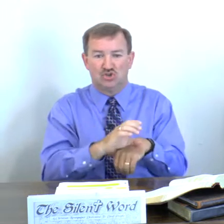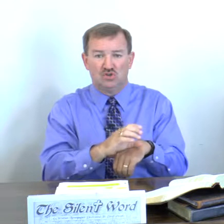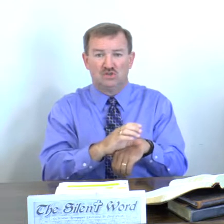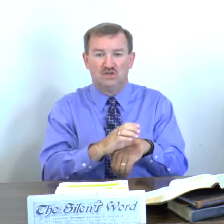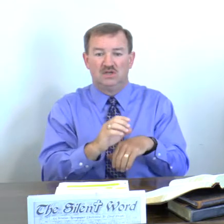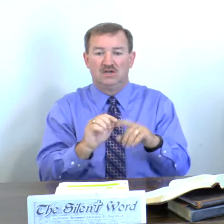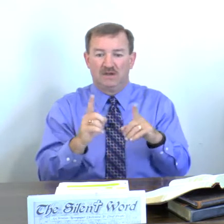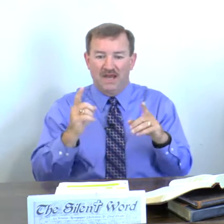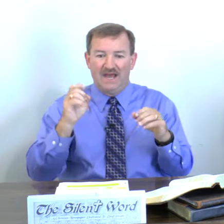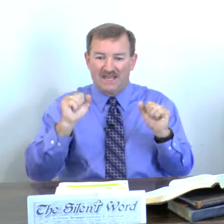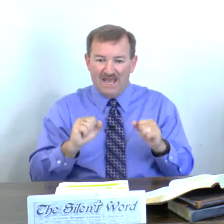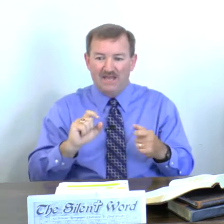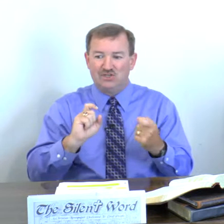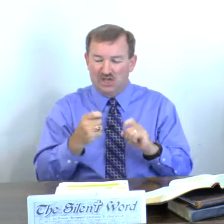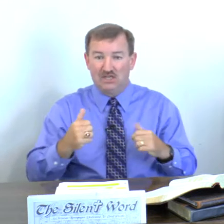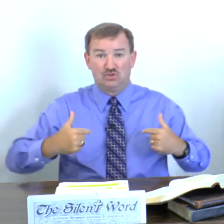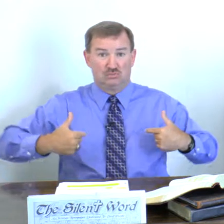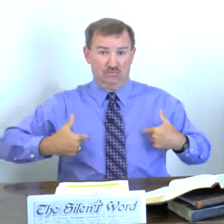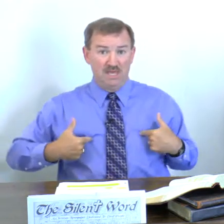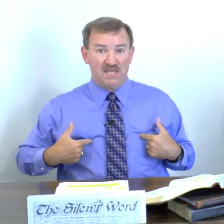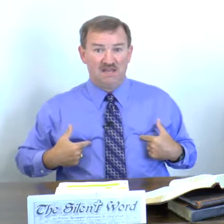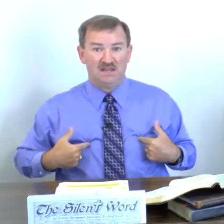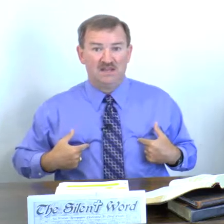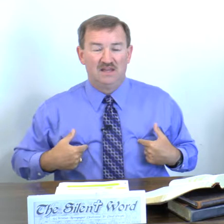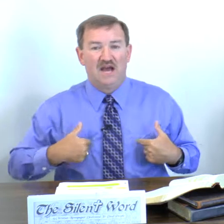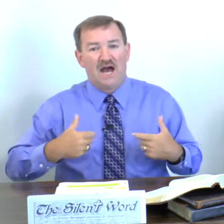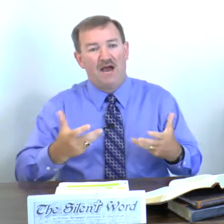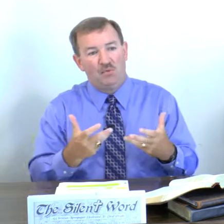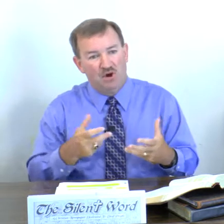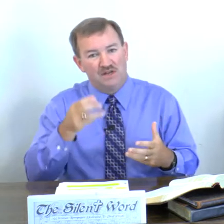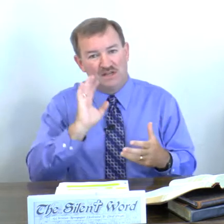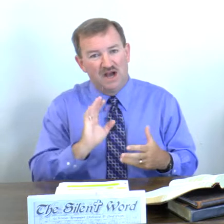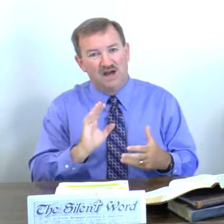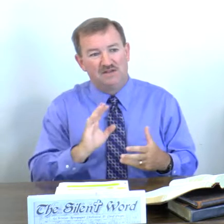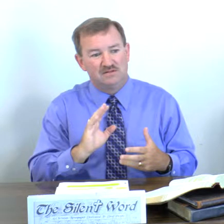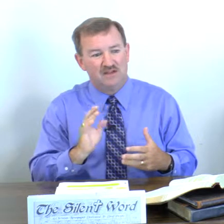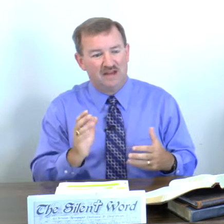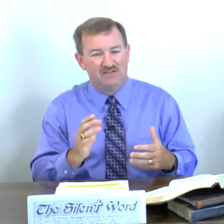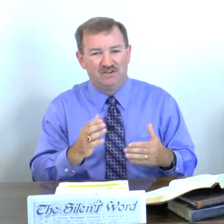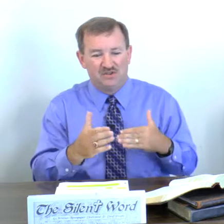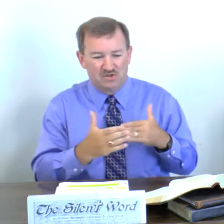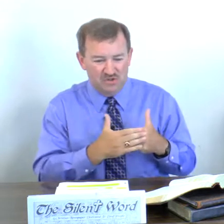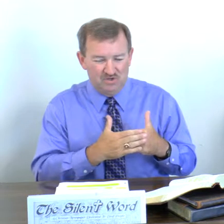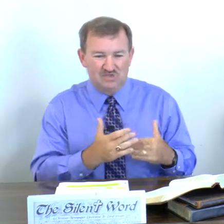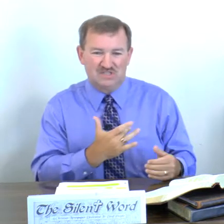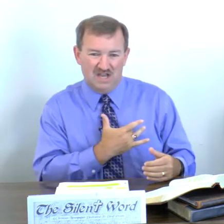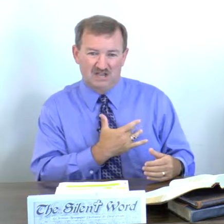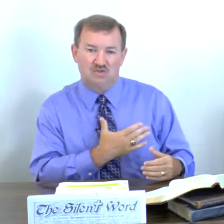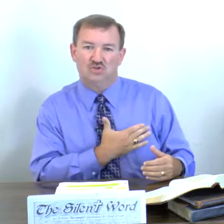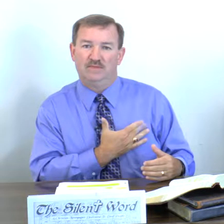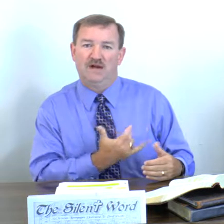church, but I can change me. I want God to have close touch to my